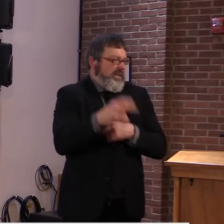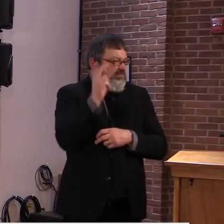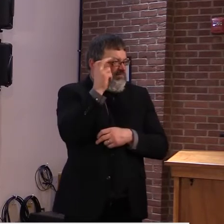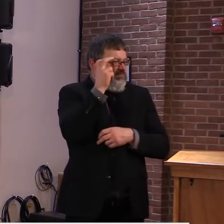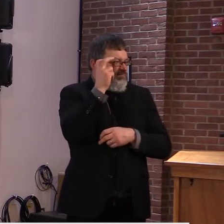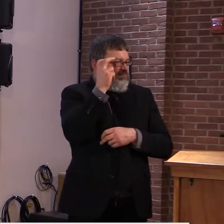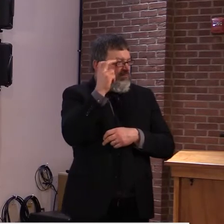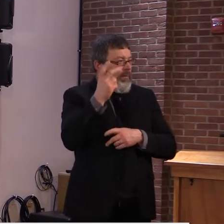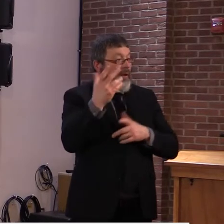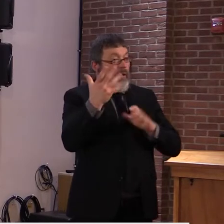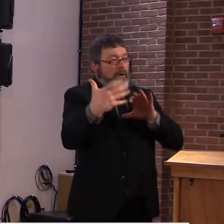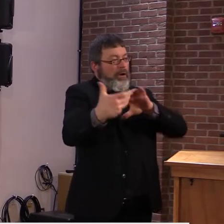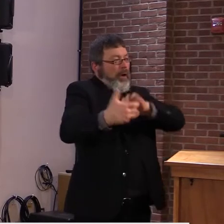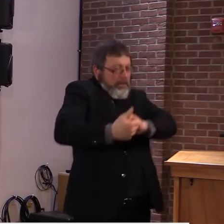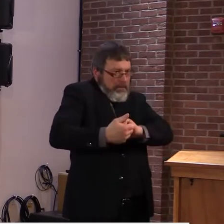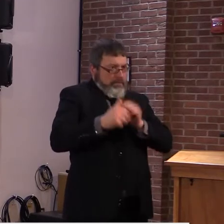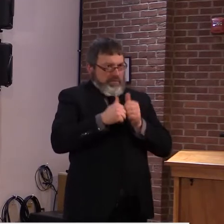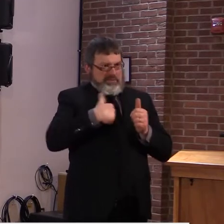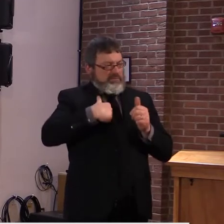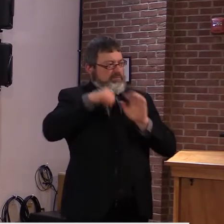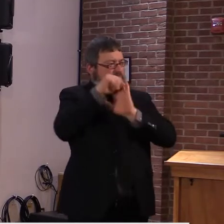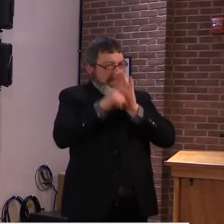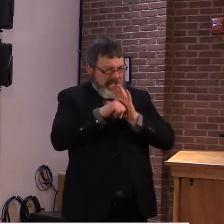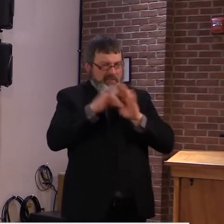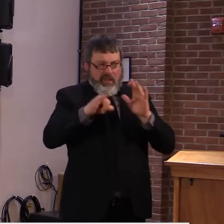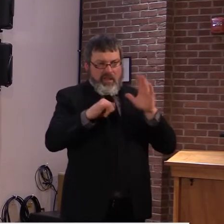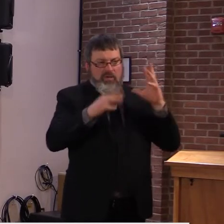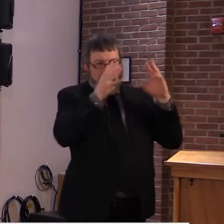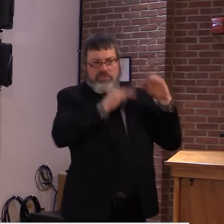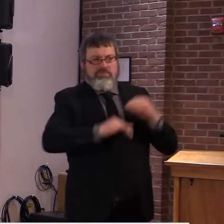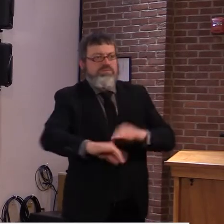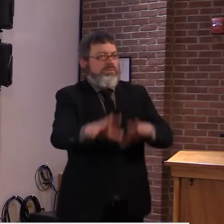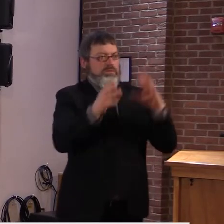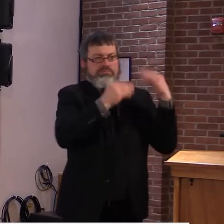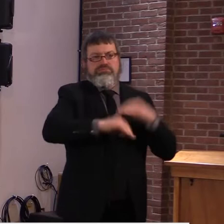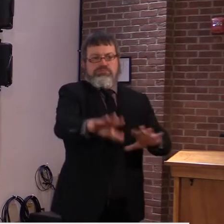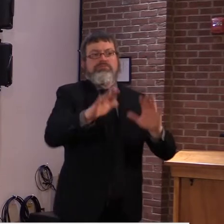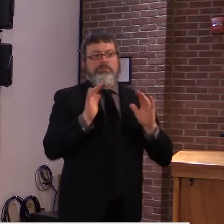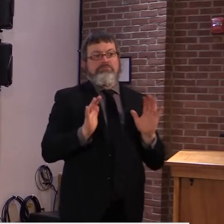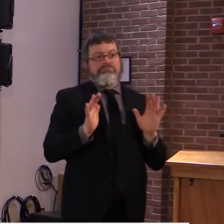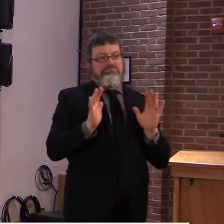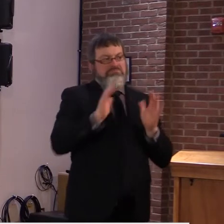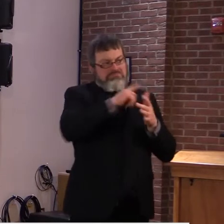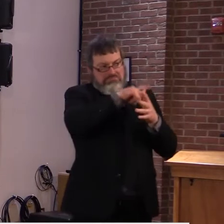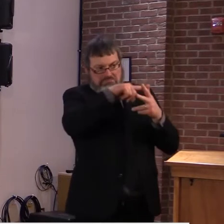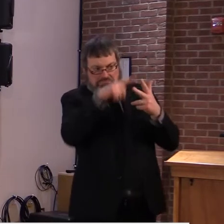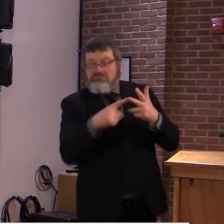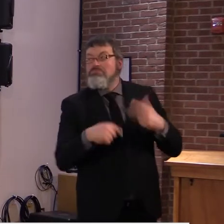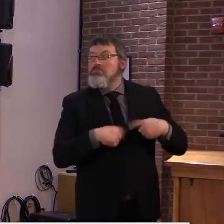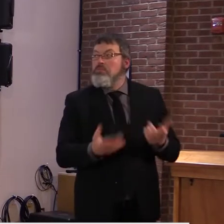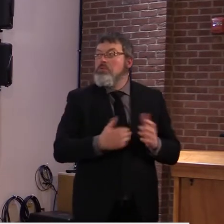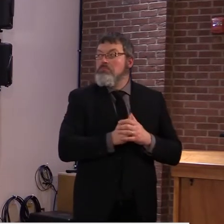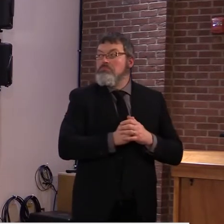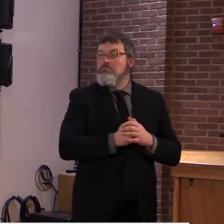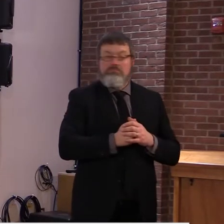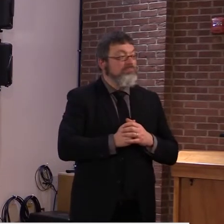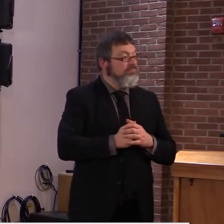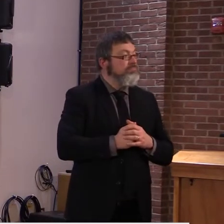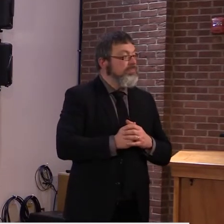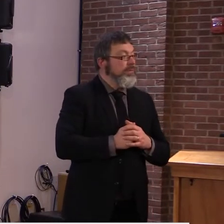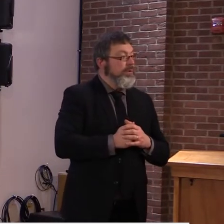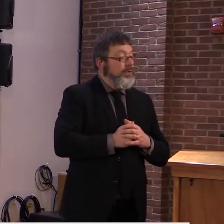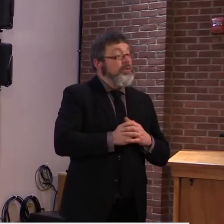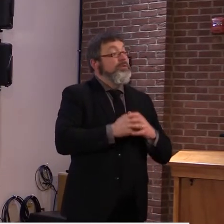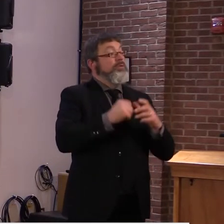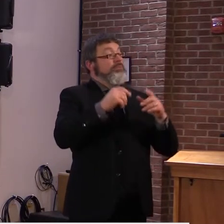and administration process as well. And then superimposed on that, what we're in the planning stages on and discussing